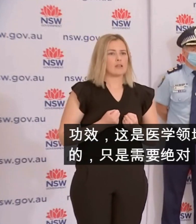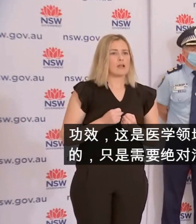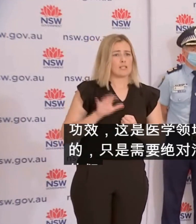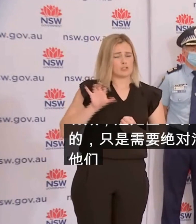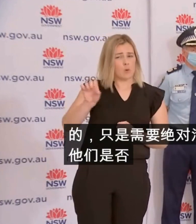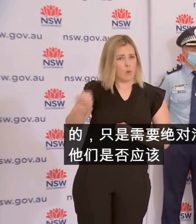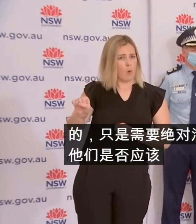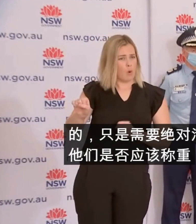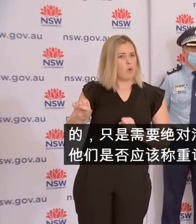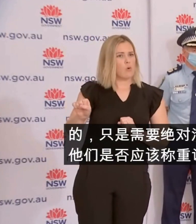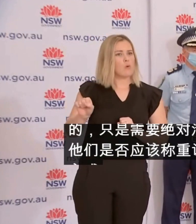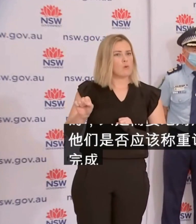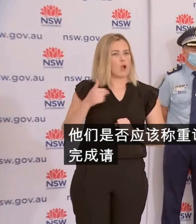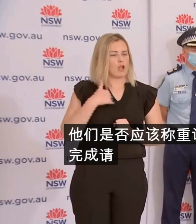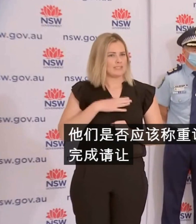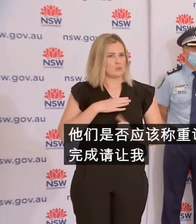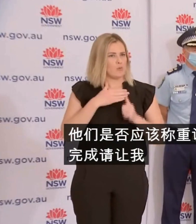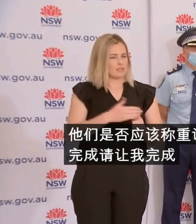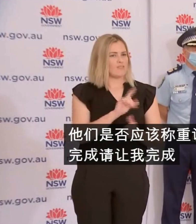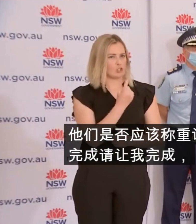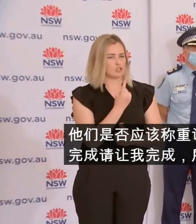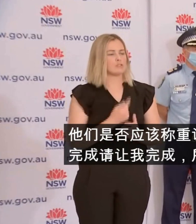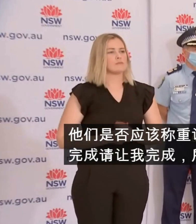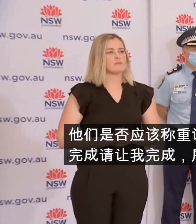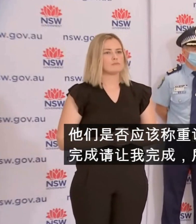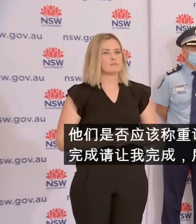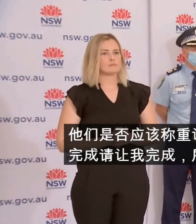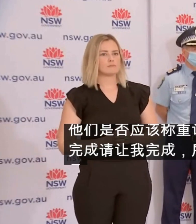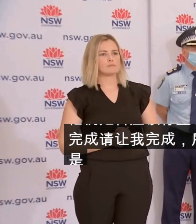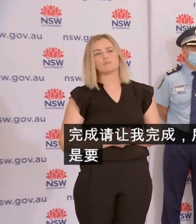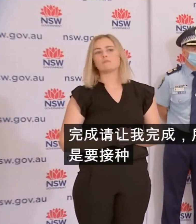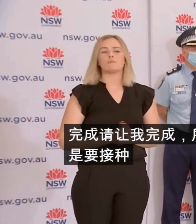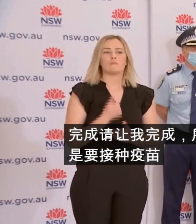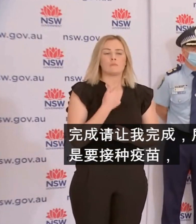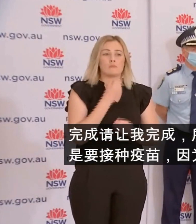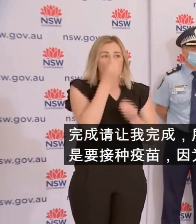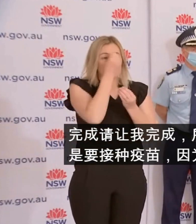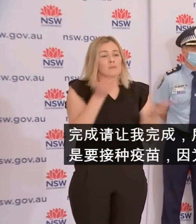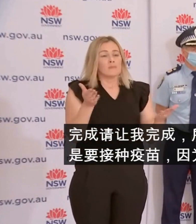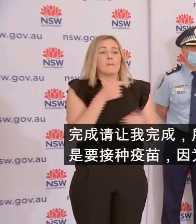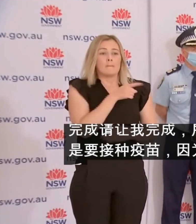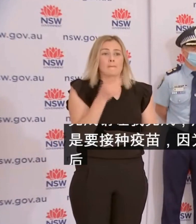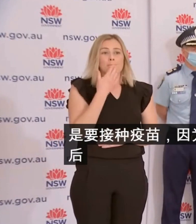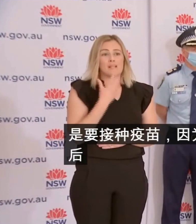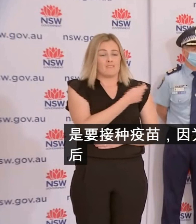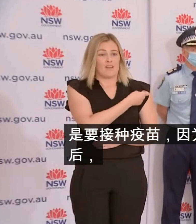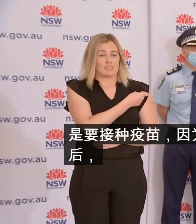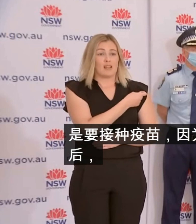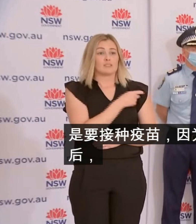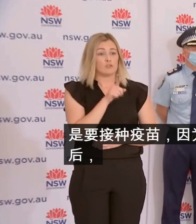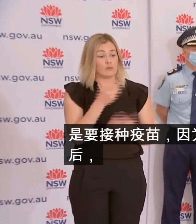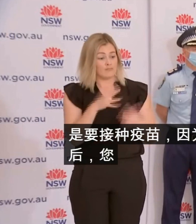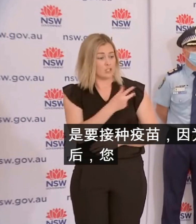absolute clarity on whether they should wait. Let me just finish, please. And so the message there is to get vaccinated, because 21 days later you have about